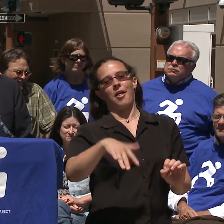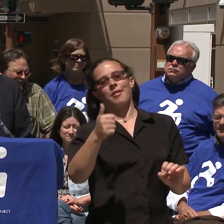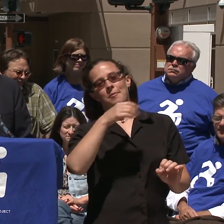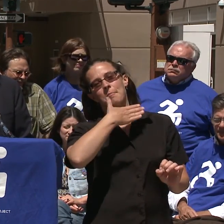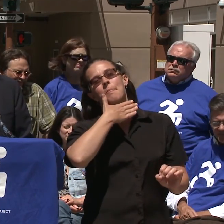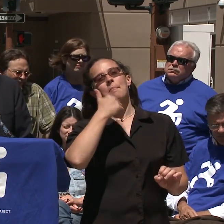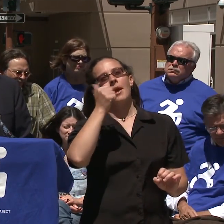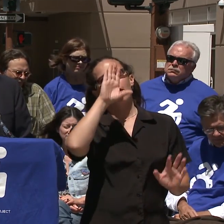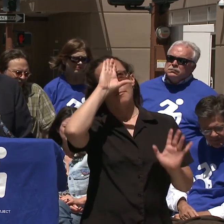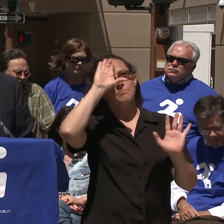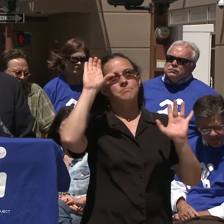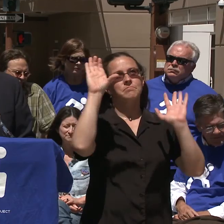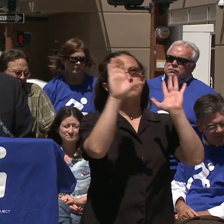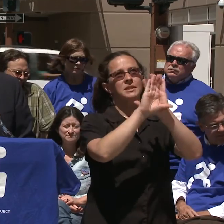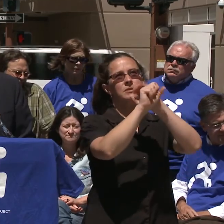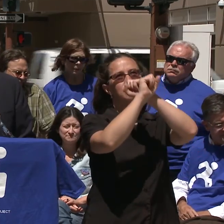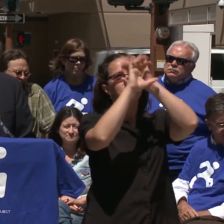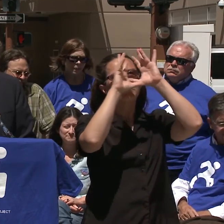kind of commitment.